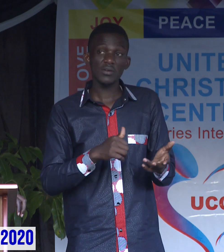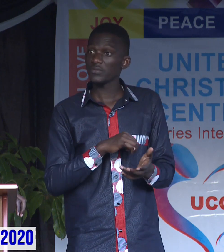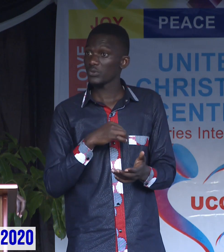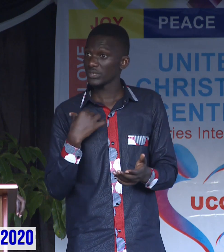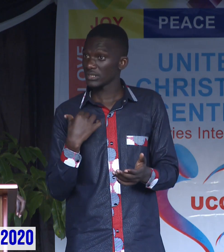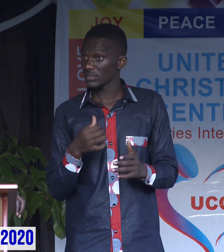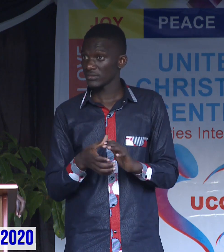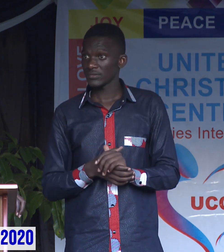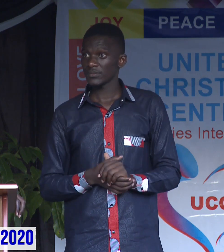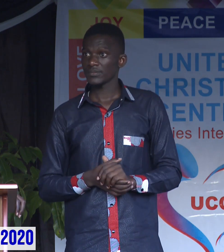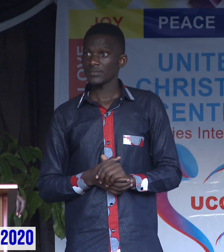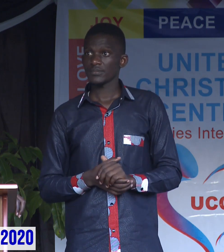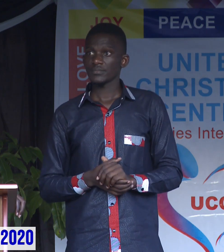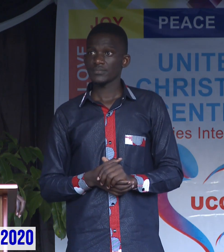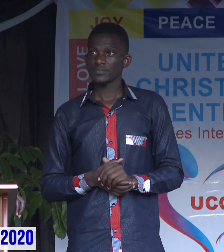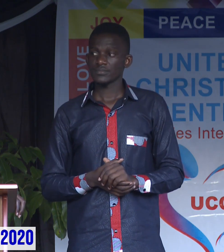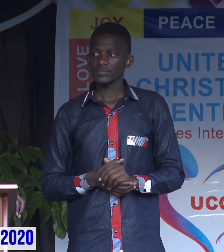it